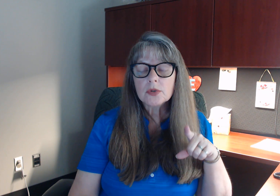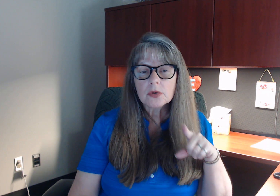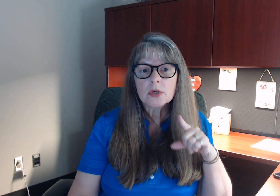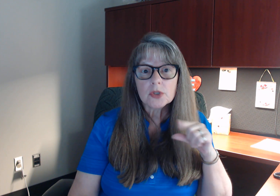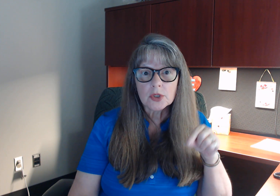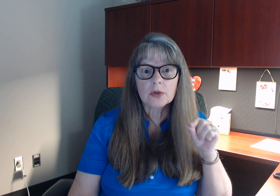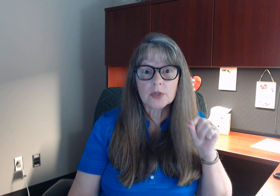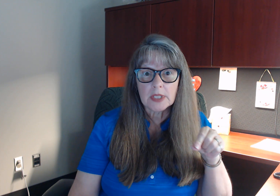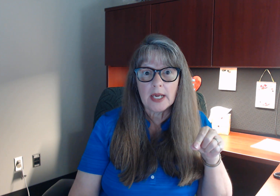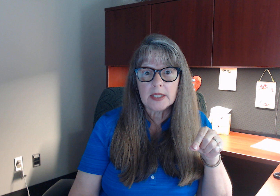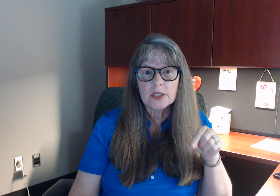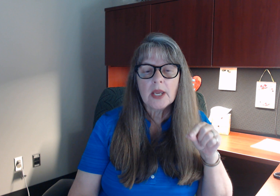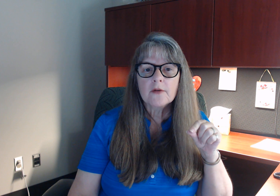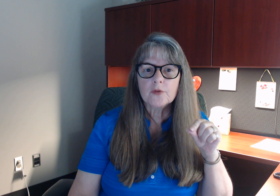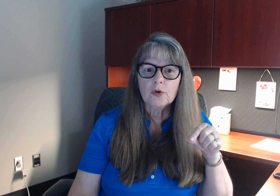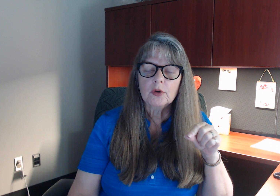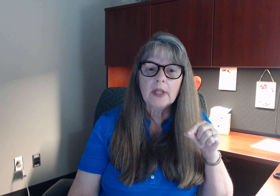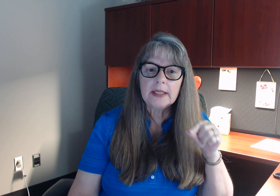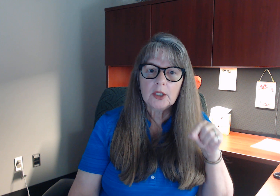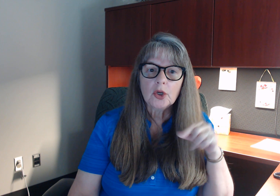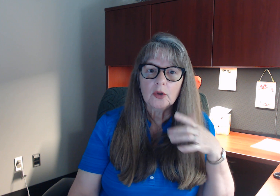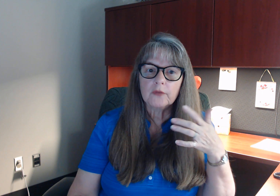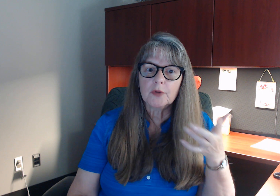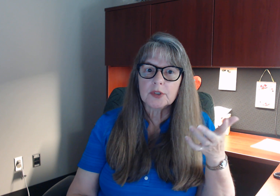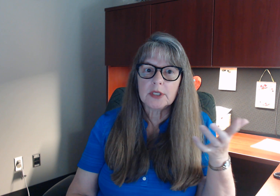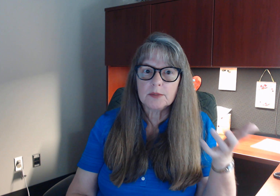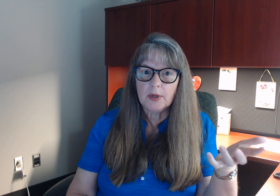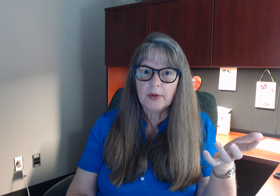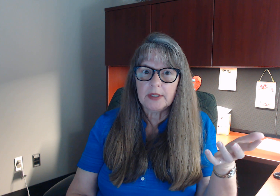the concern signs for like kindergarten, the first experience.